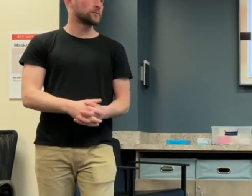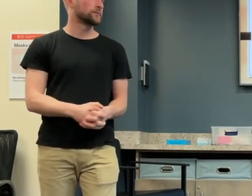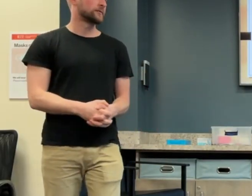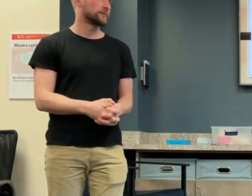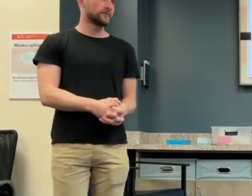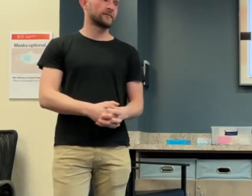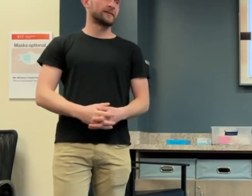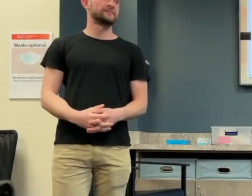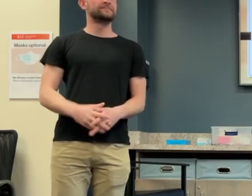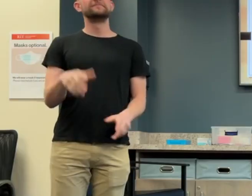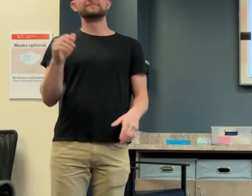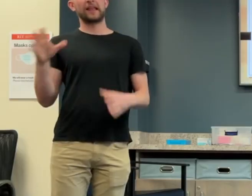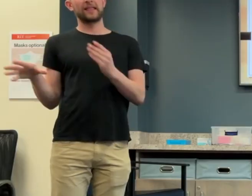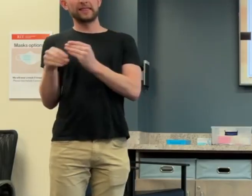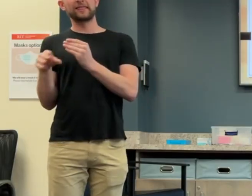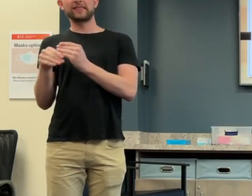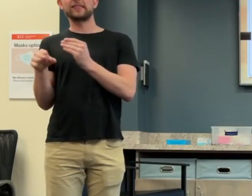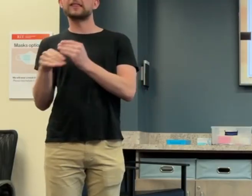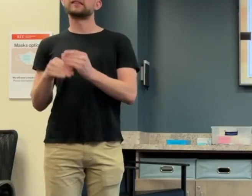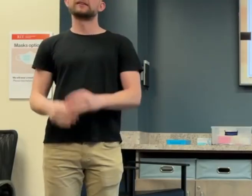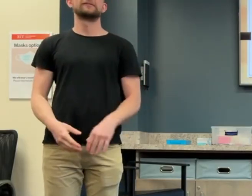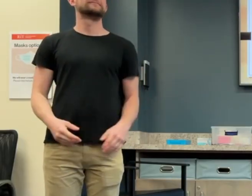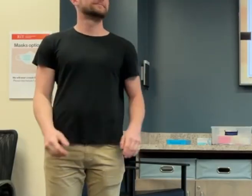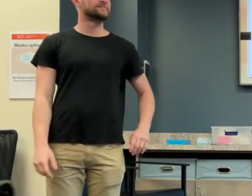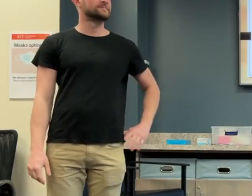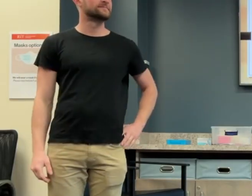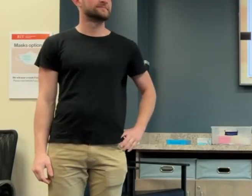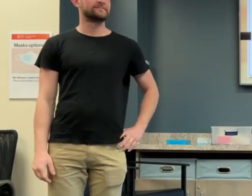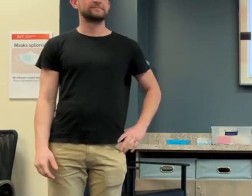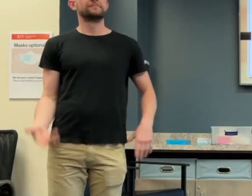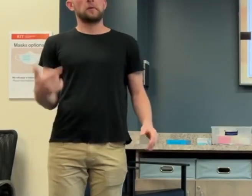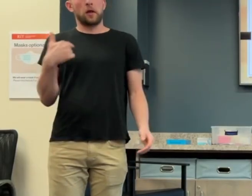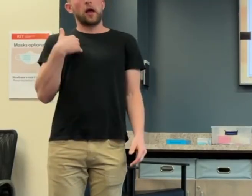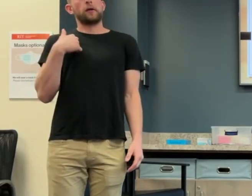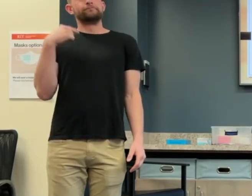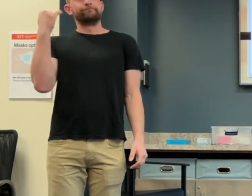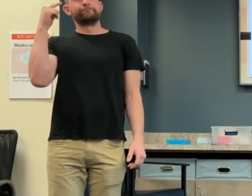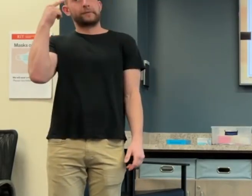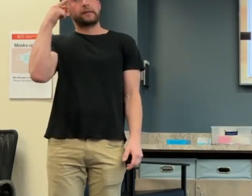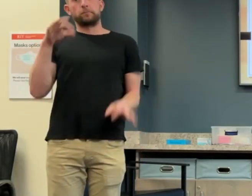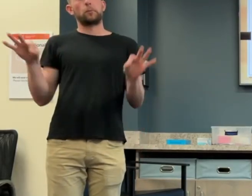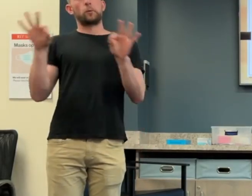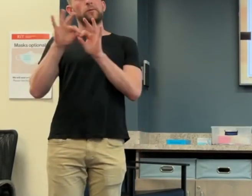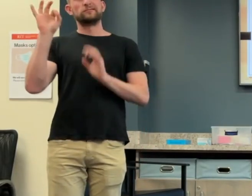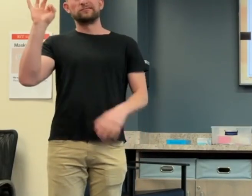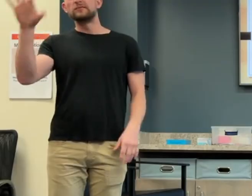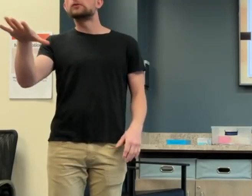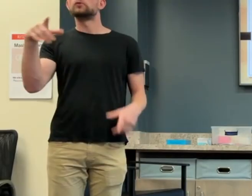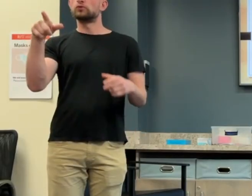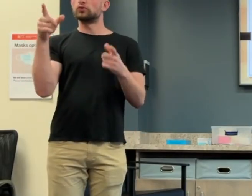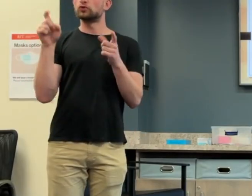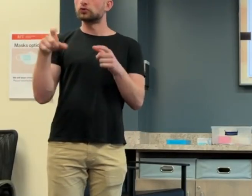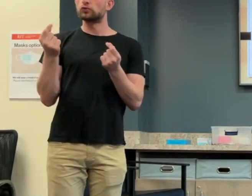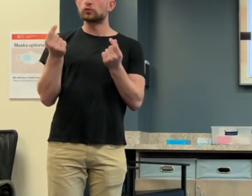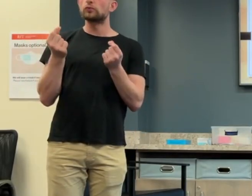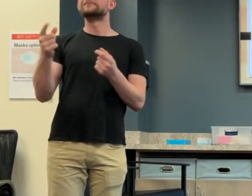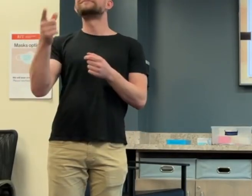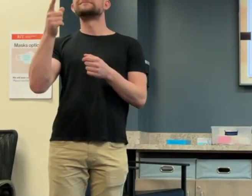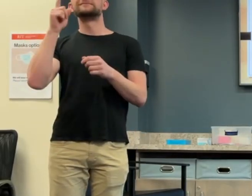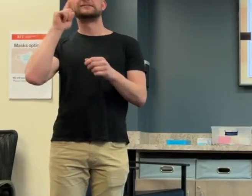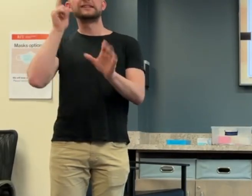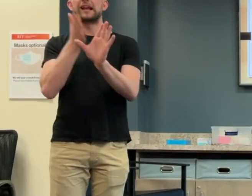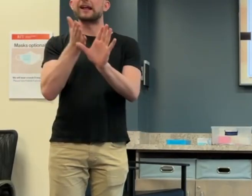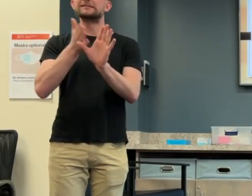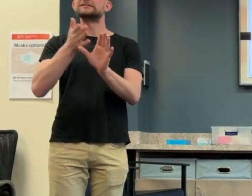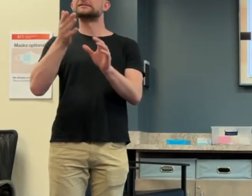Another thing, too, that I think is necessary is to get a psych eval.